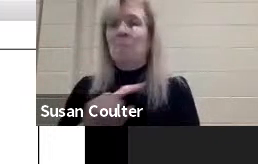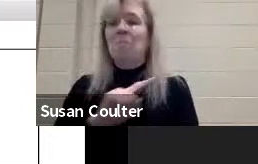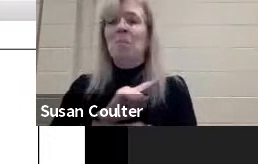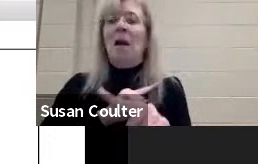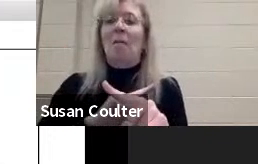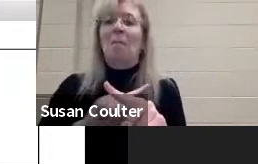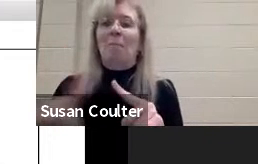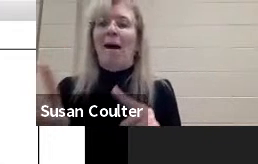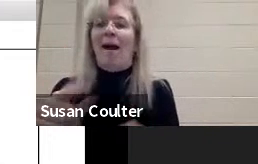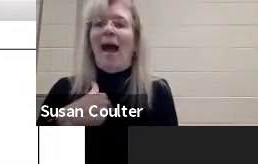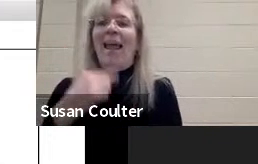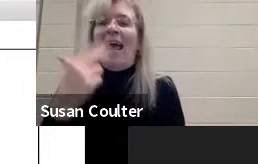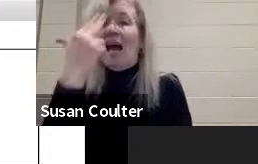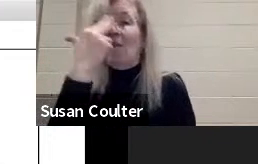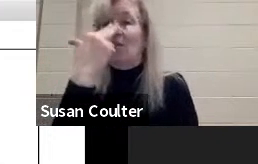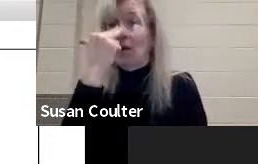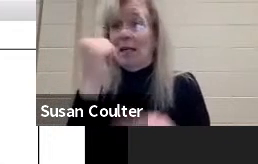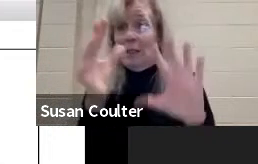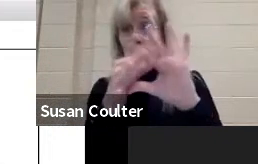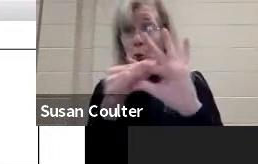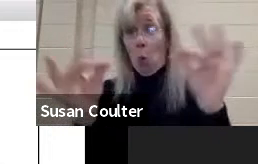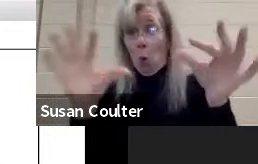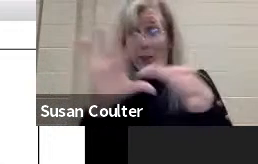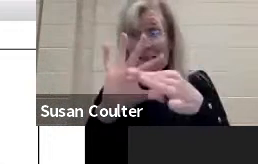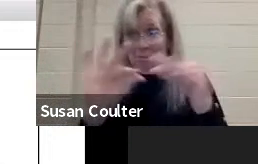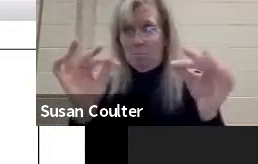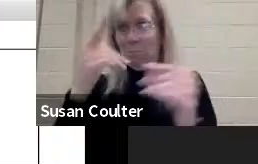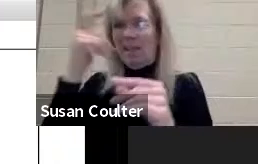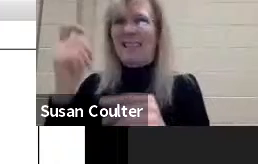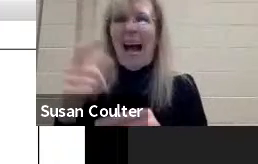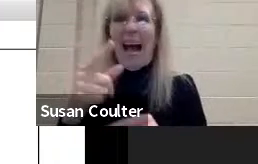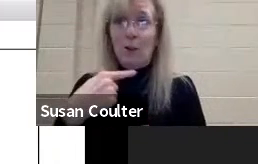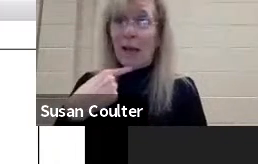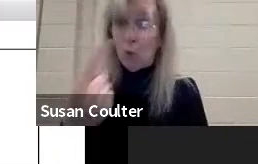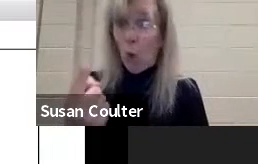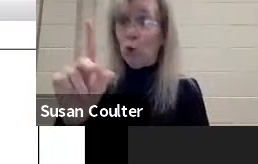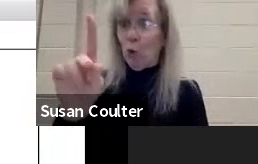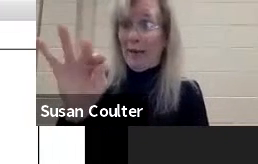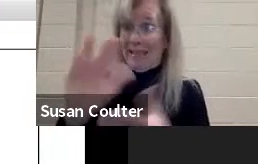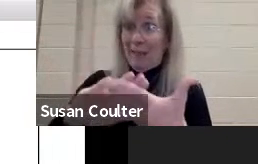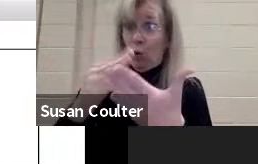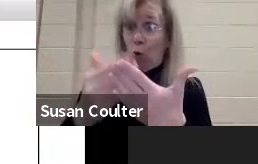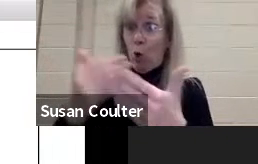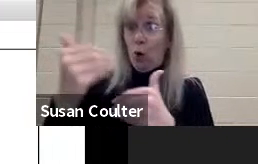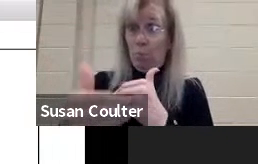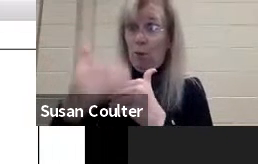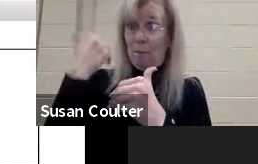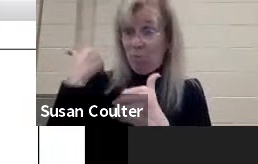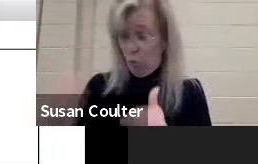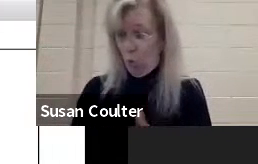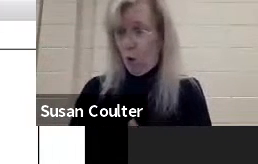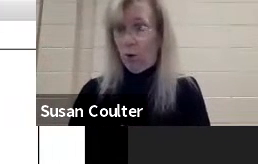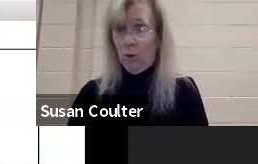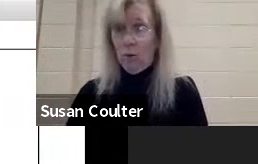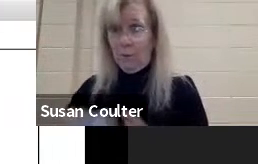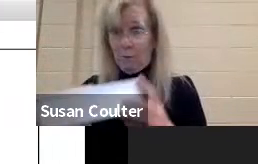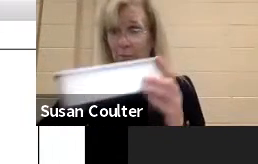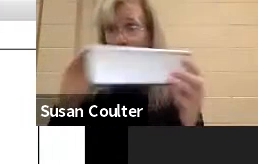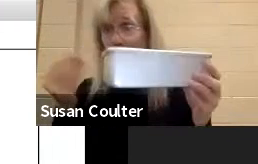Pot. But I have a funny story because I told you I did cook bread